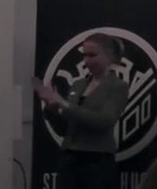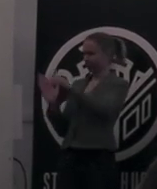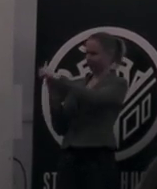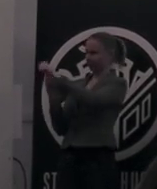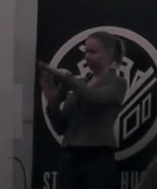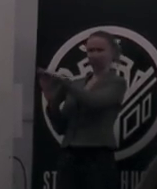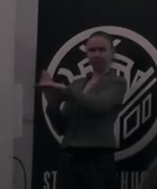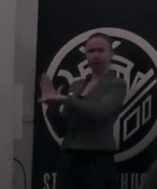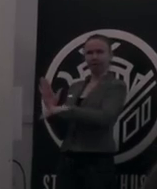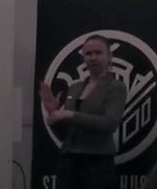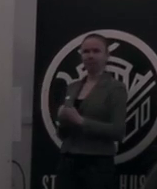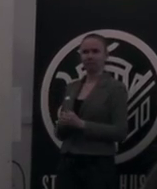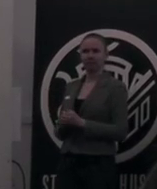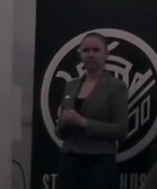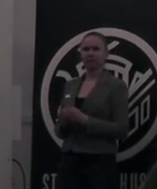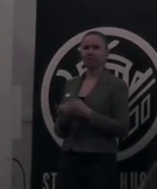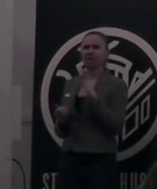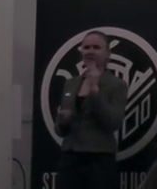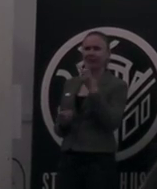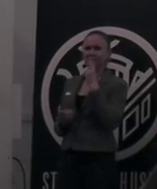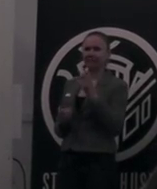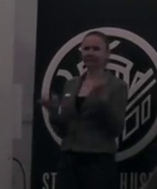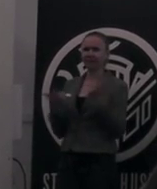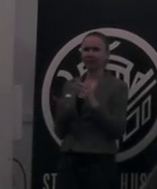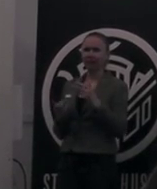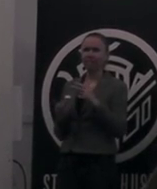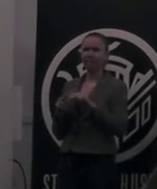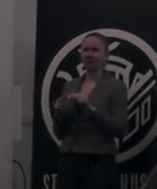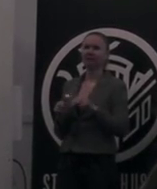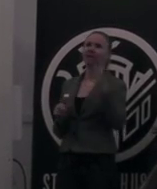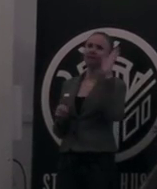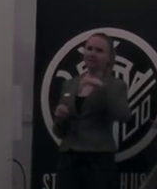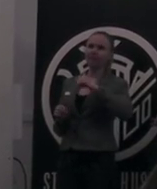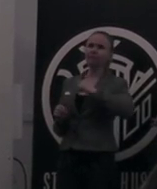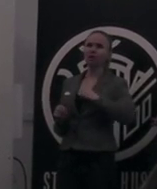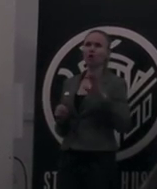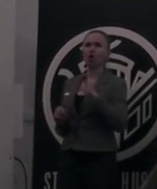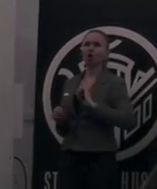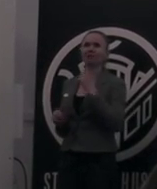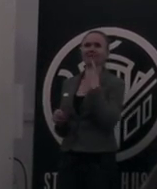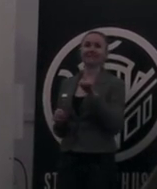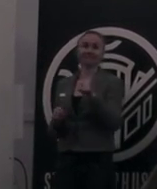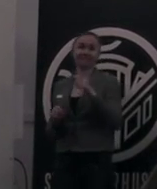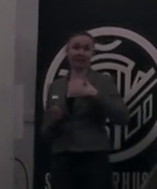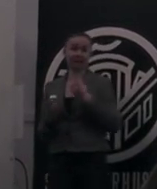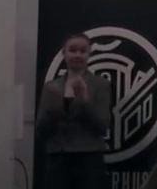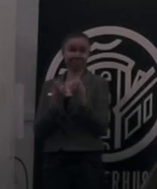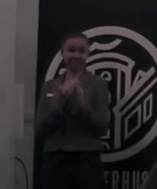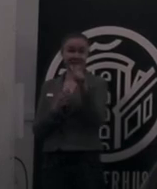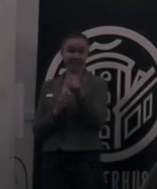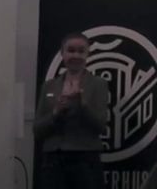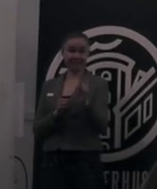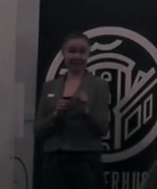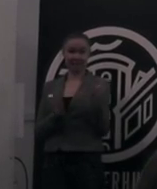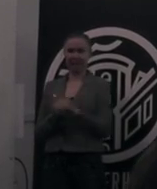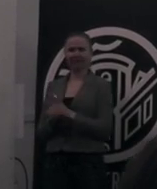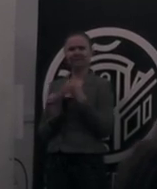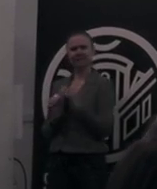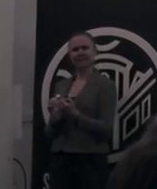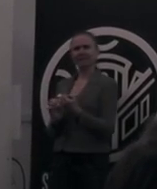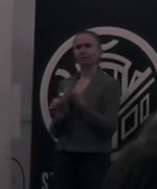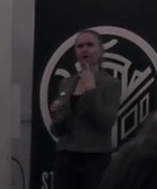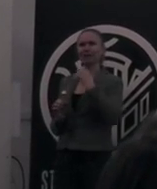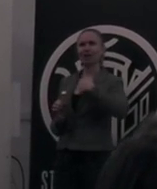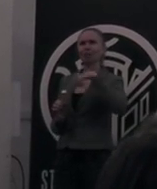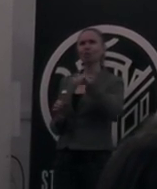So if anyone that saw the movie Milk knows that my uncle said, I'm here to recruit you. because he wouldn't allow someone to steal words